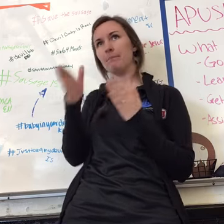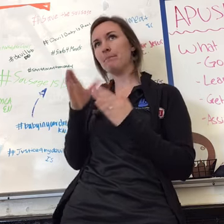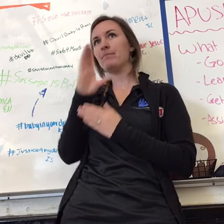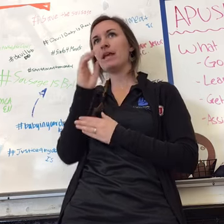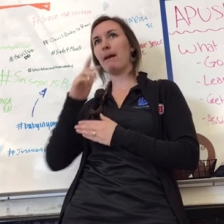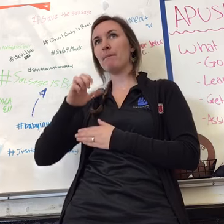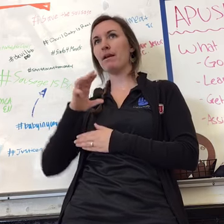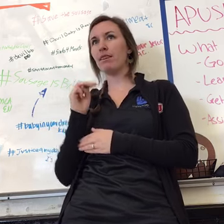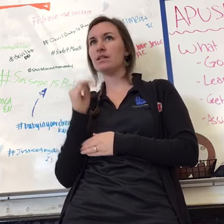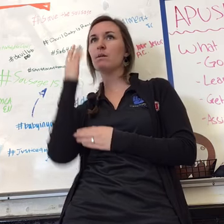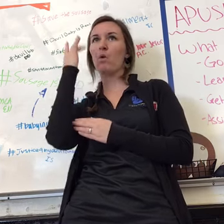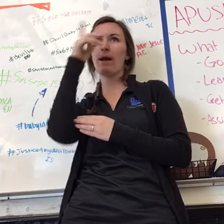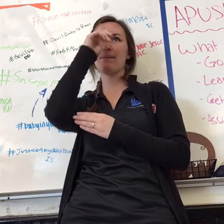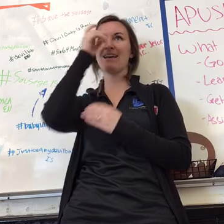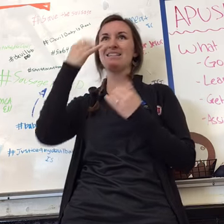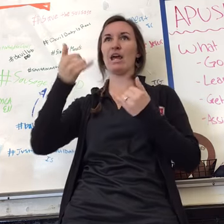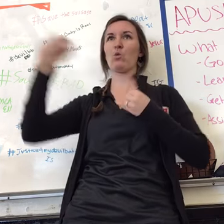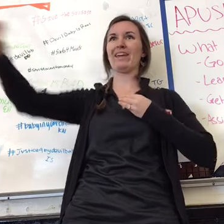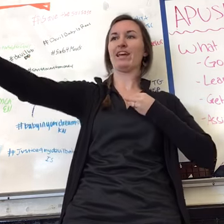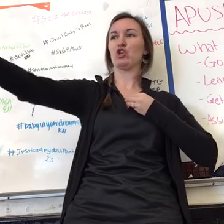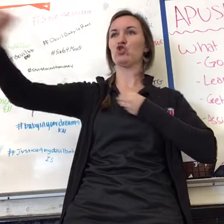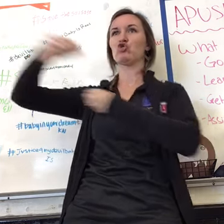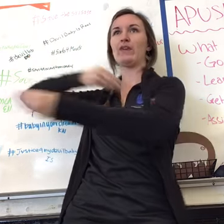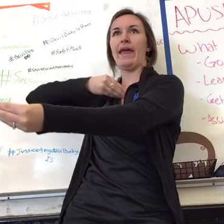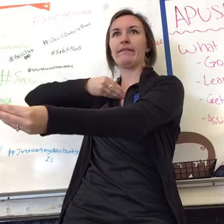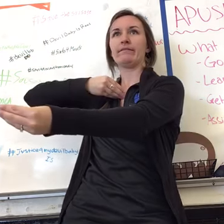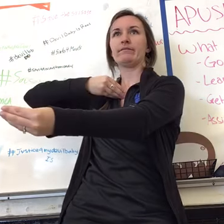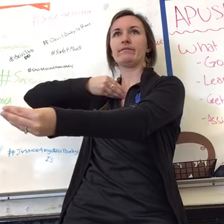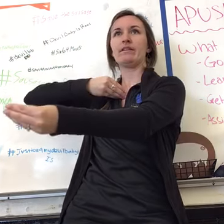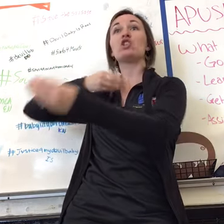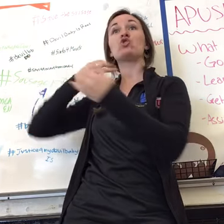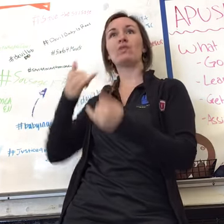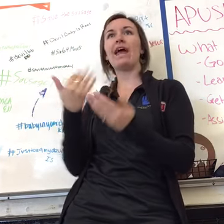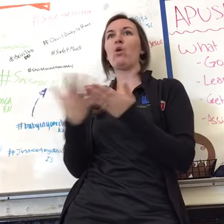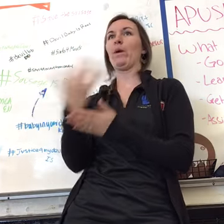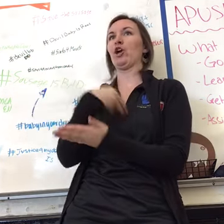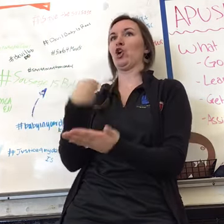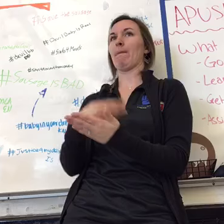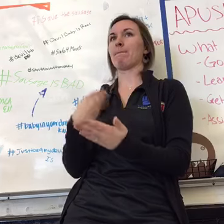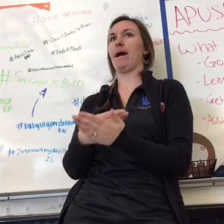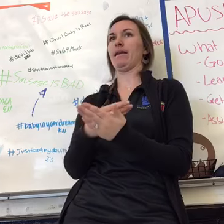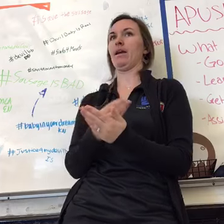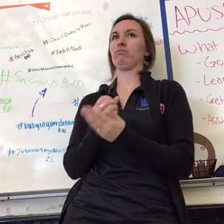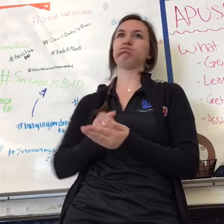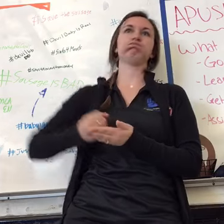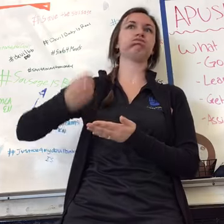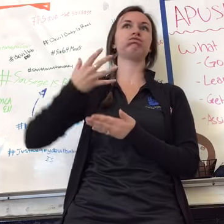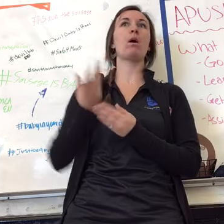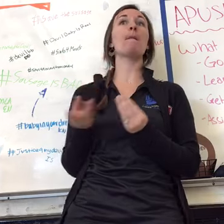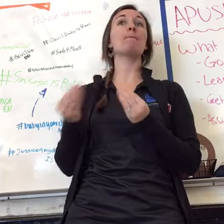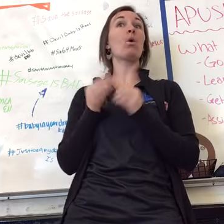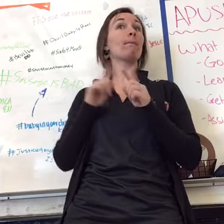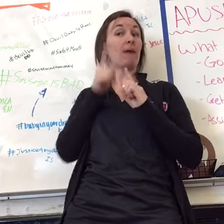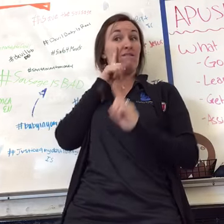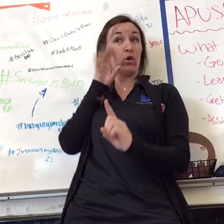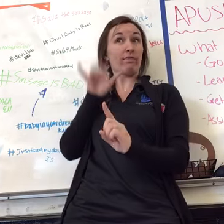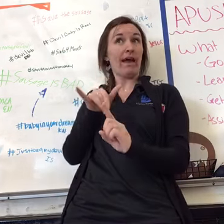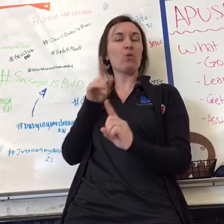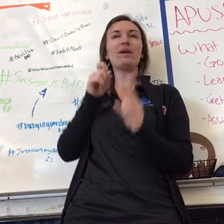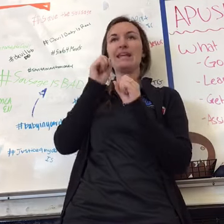trade. With that trade, we're now able to make more money. However, we do need inventions. So we begin to have inventions. The first